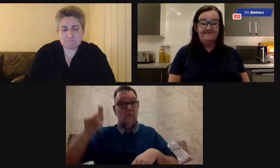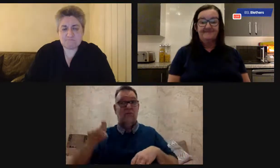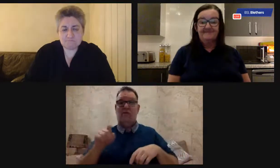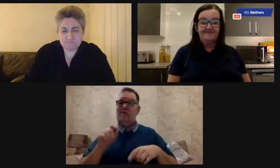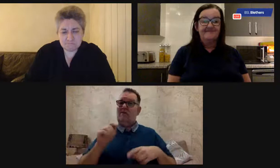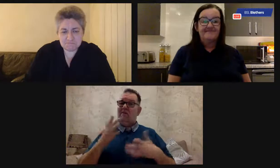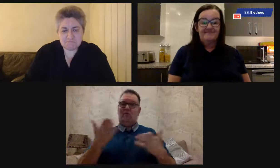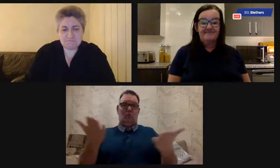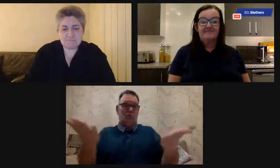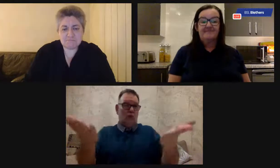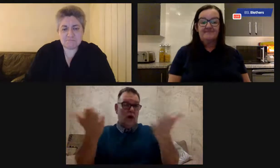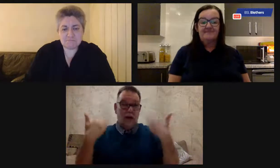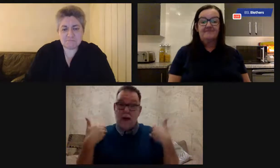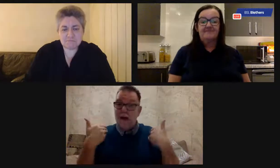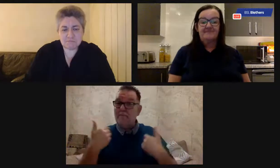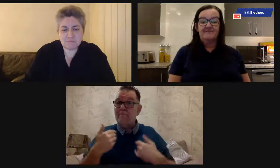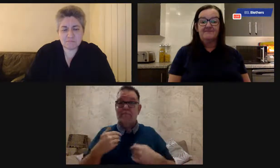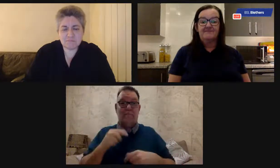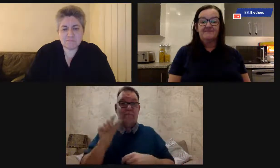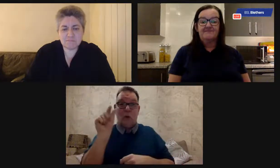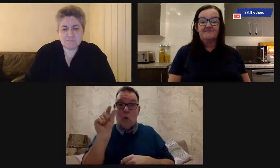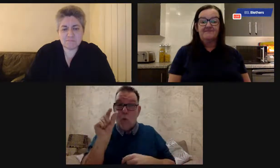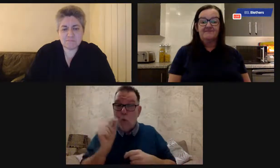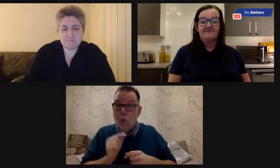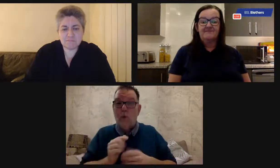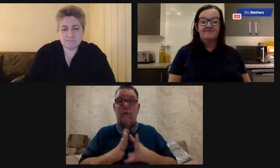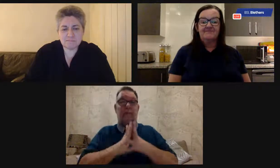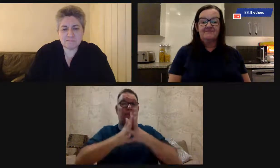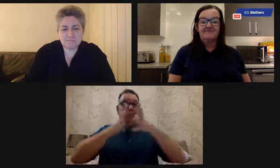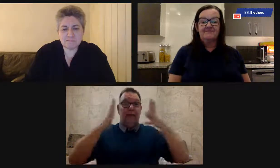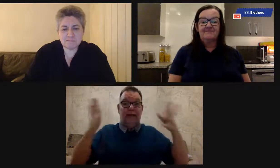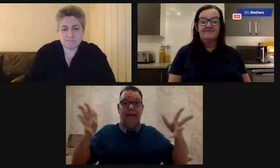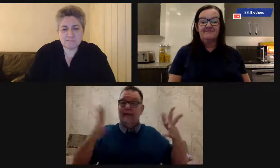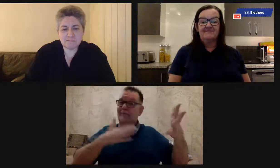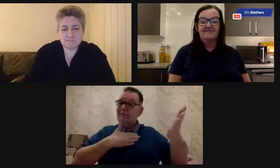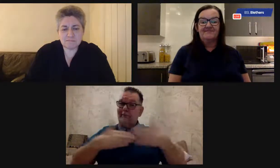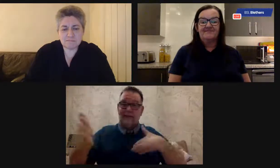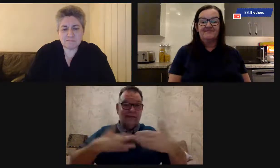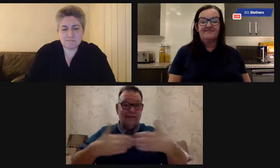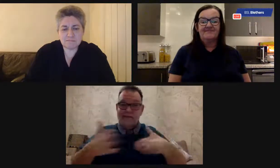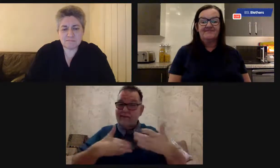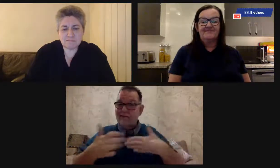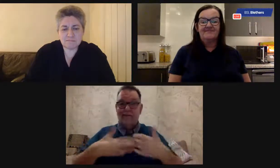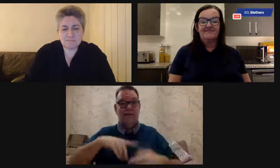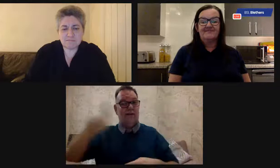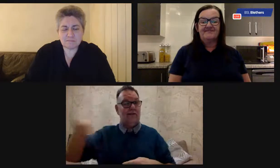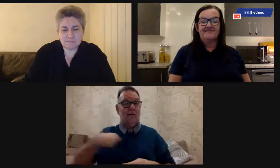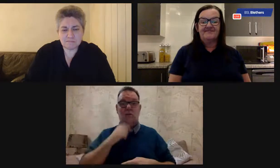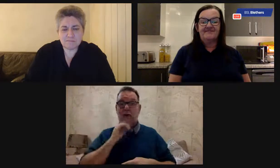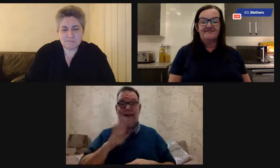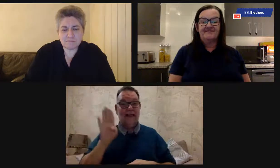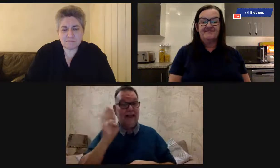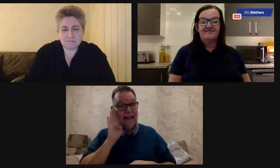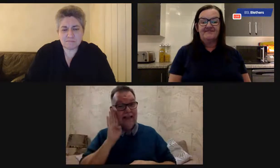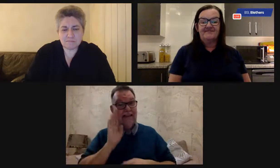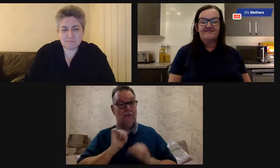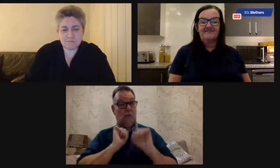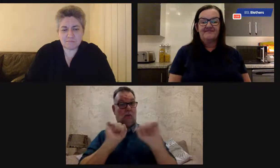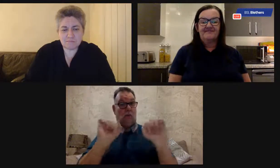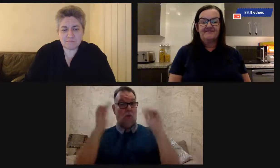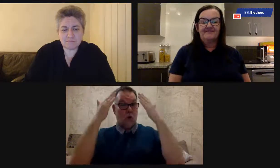in going on a holiday, or you have ideas for us to think about different things, you might be a small, tiny thing to a big, massive